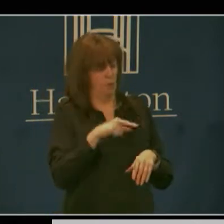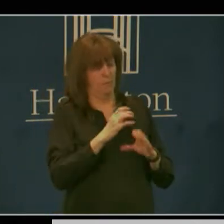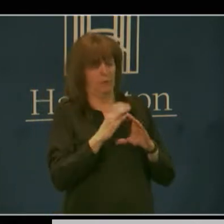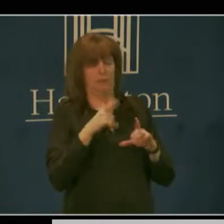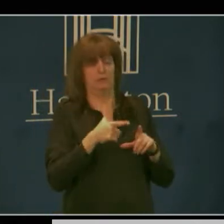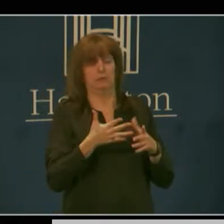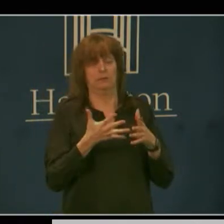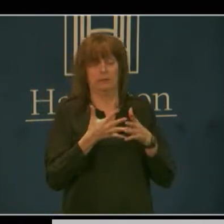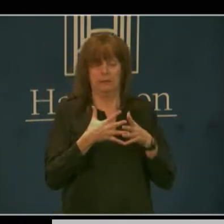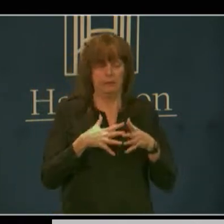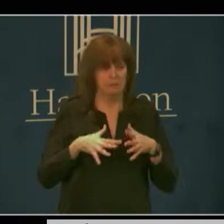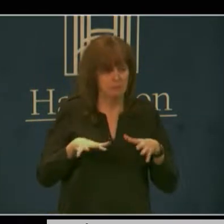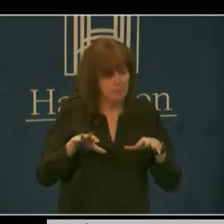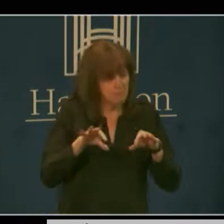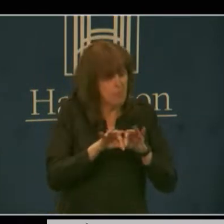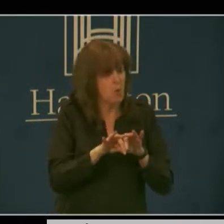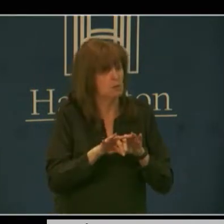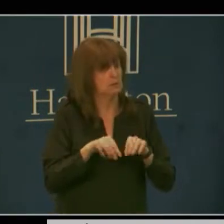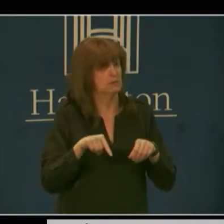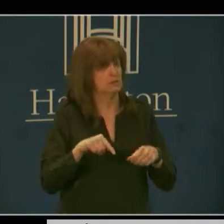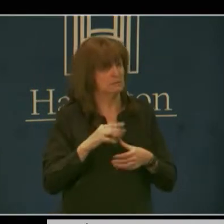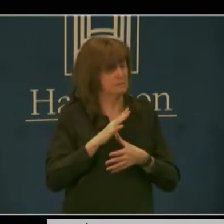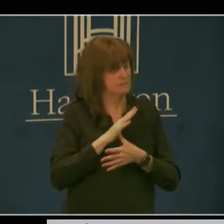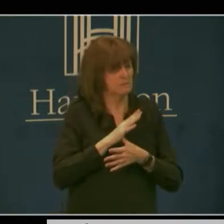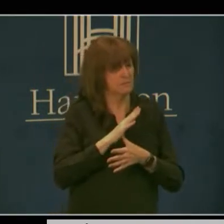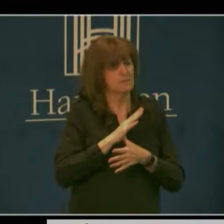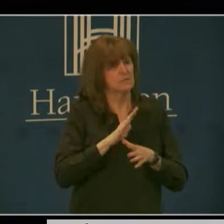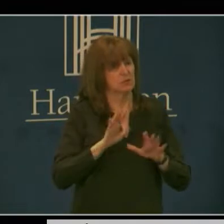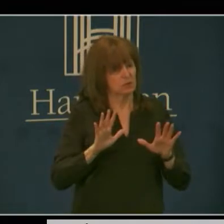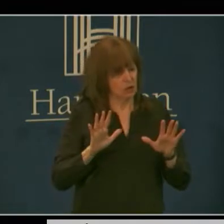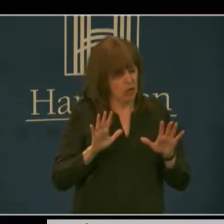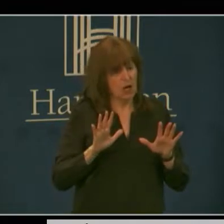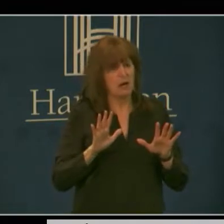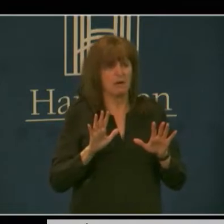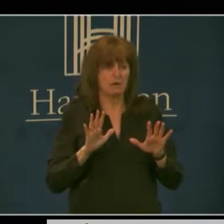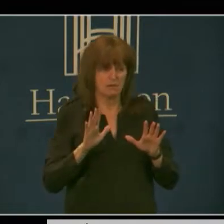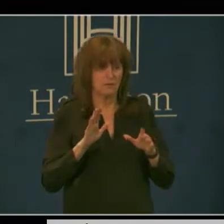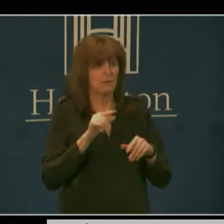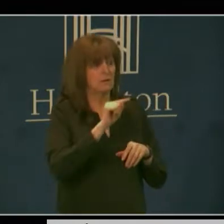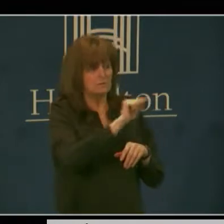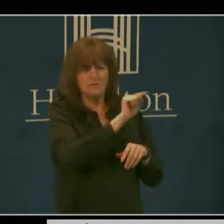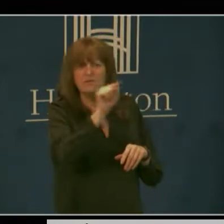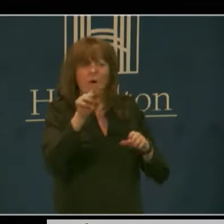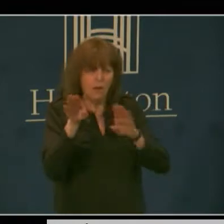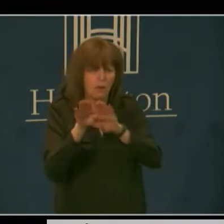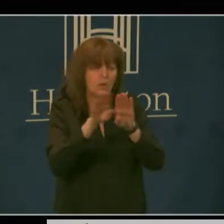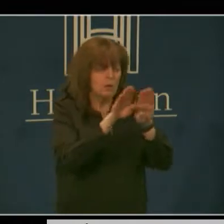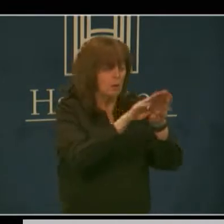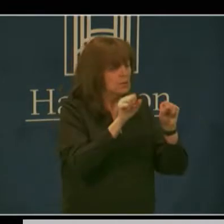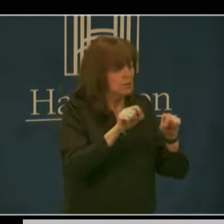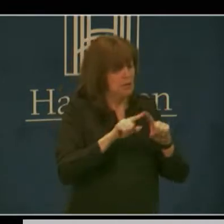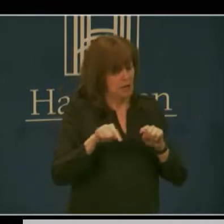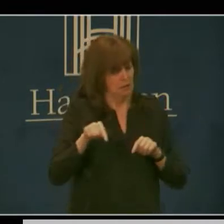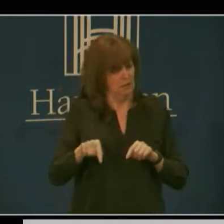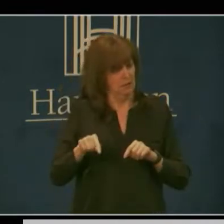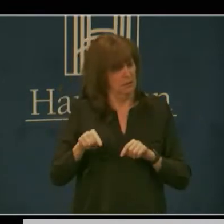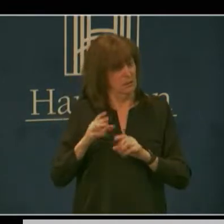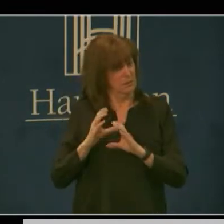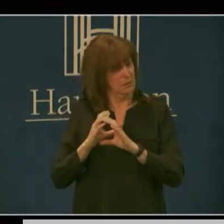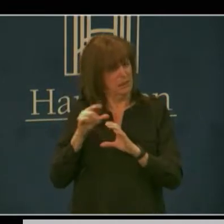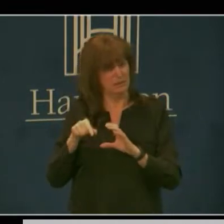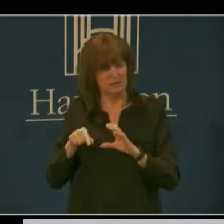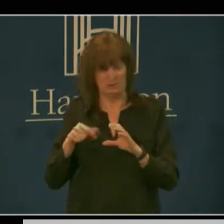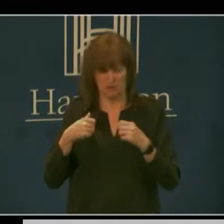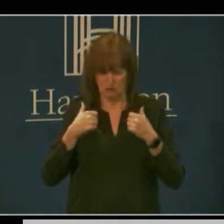table in these early stages in terms of not being an essential service. So we will do our level best to be there. And in fact, the minute we